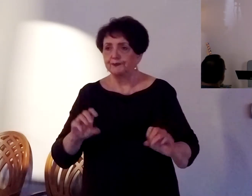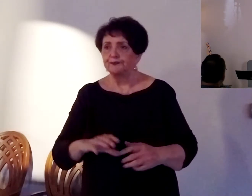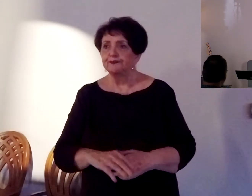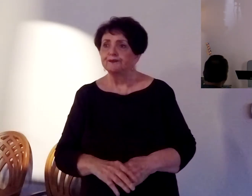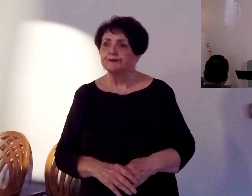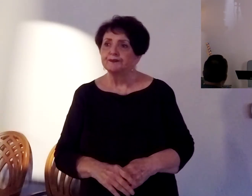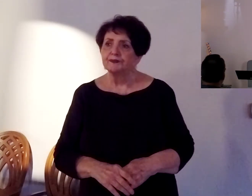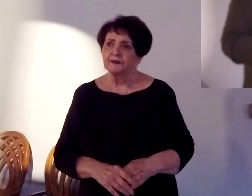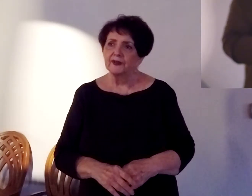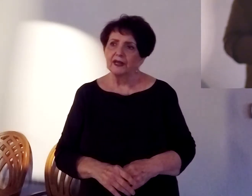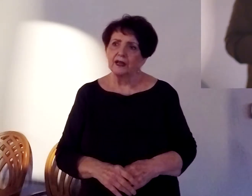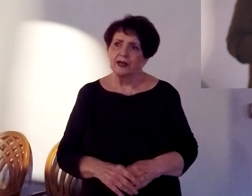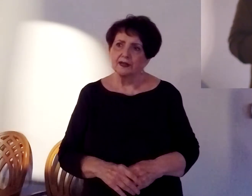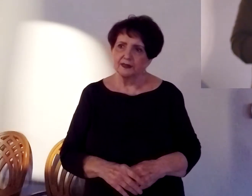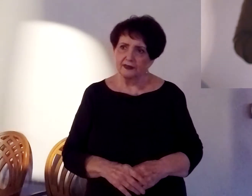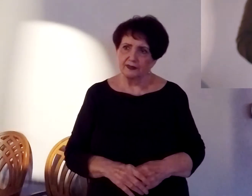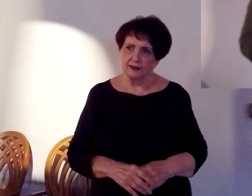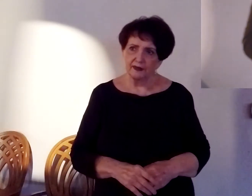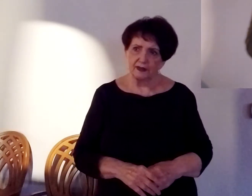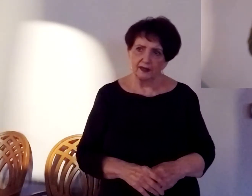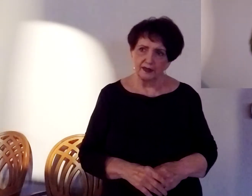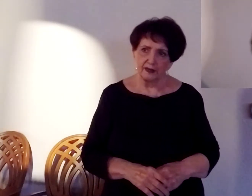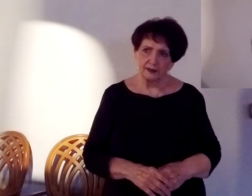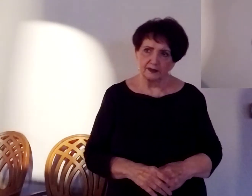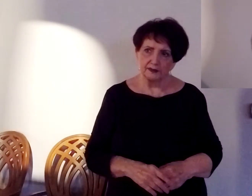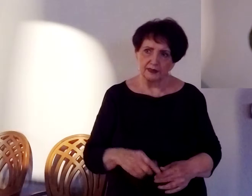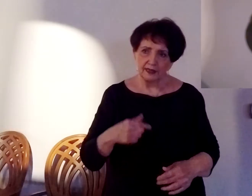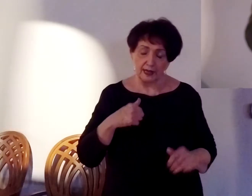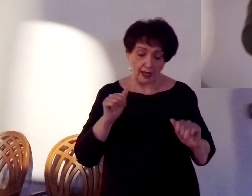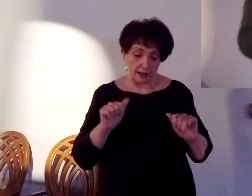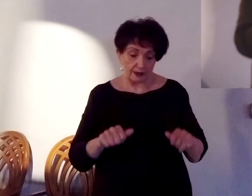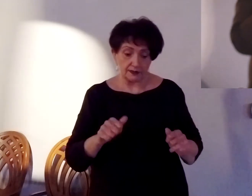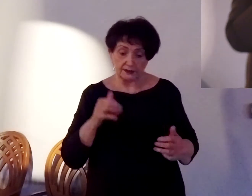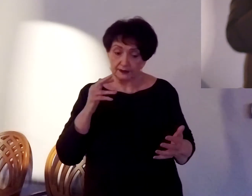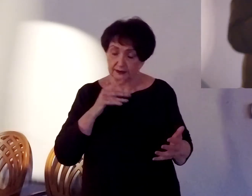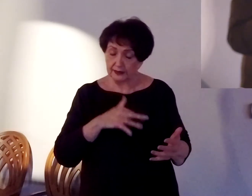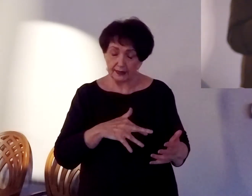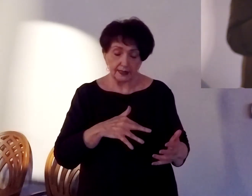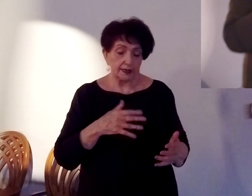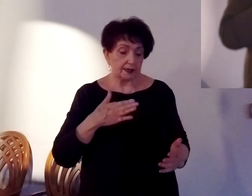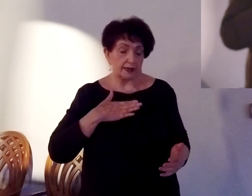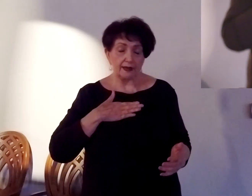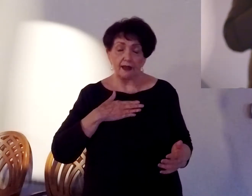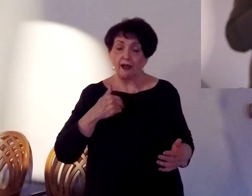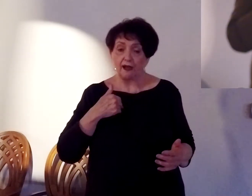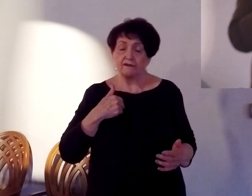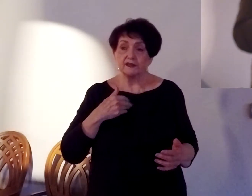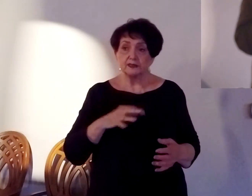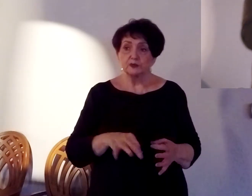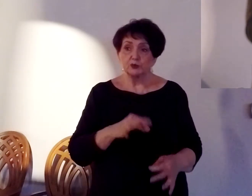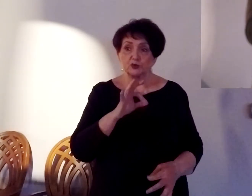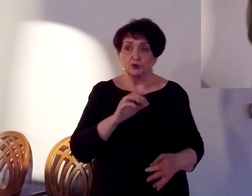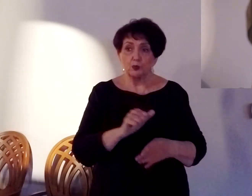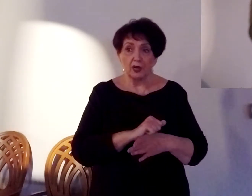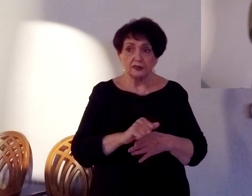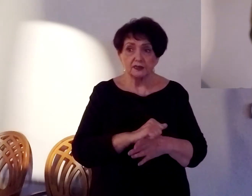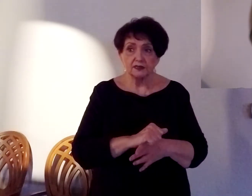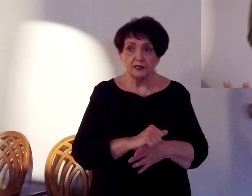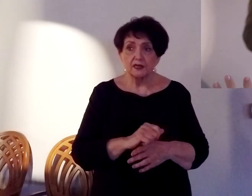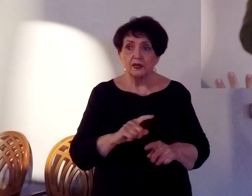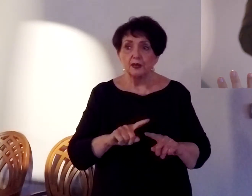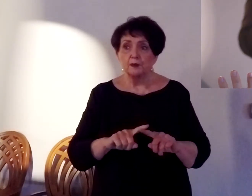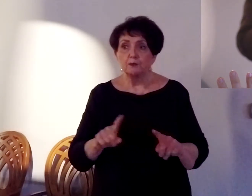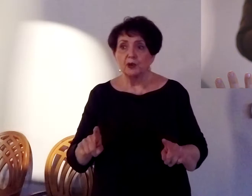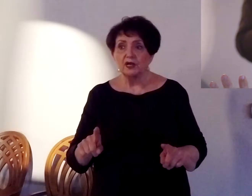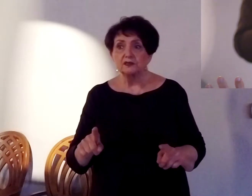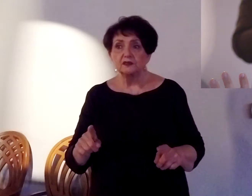so I can go to classes, I can study, I can have a spiritual practice and do all this sort of stuff. But at some point, is there some point in